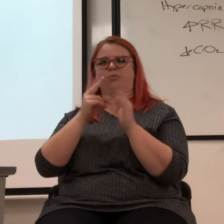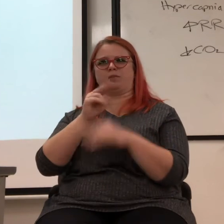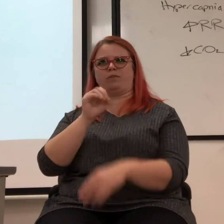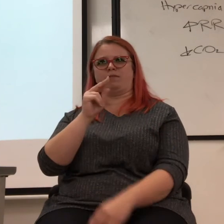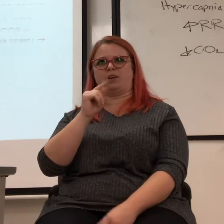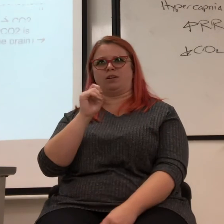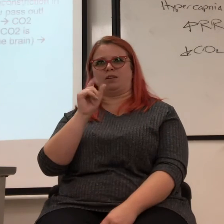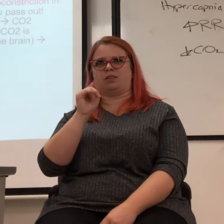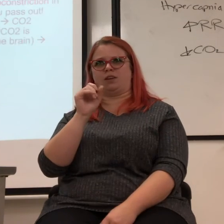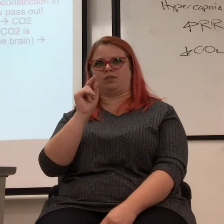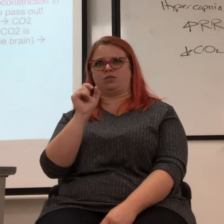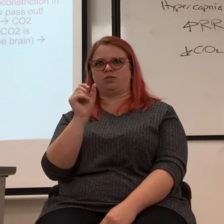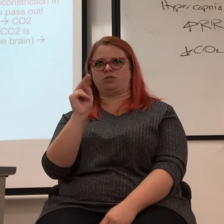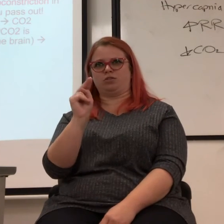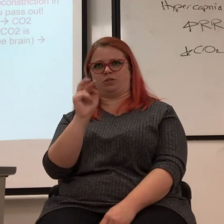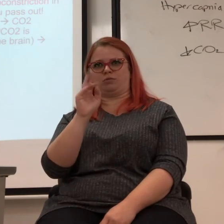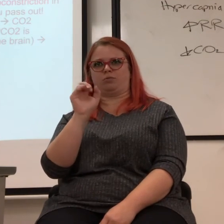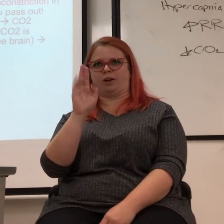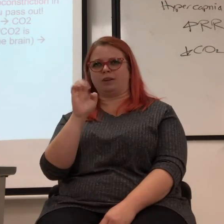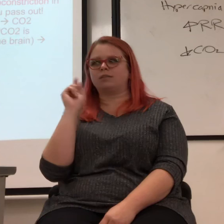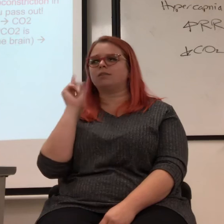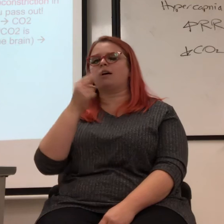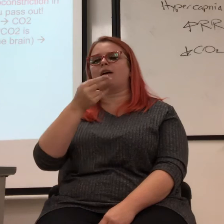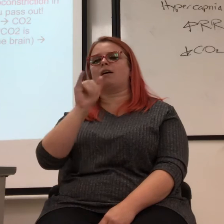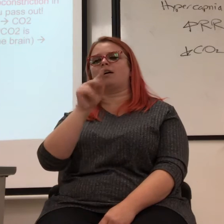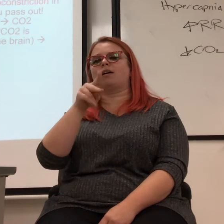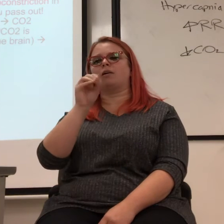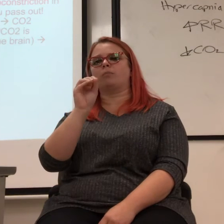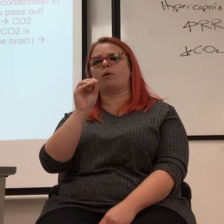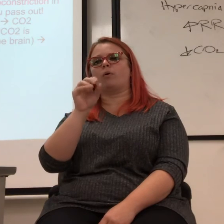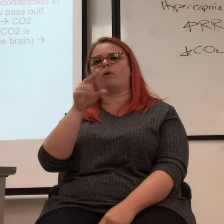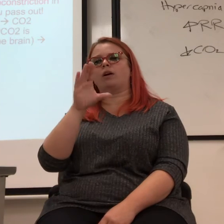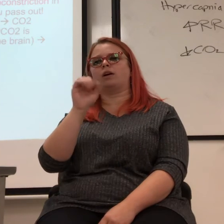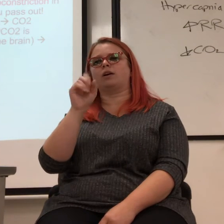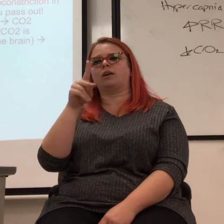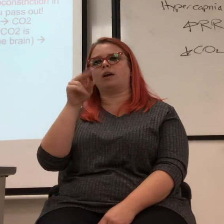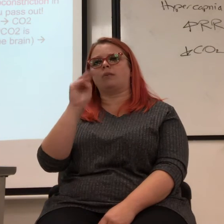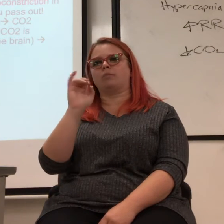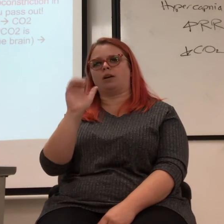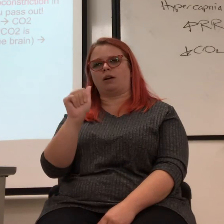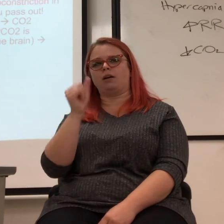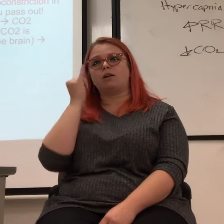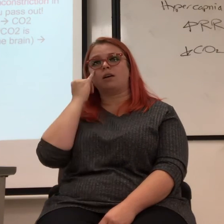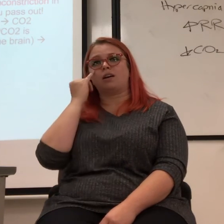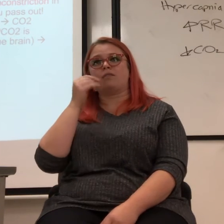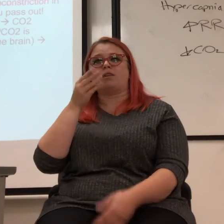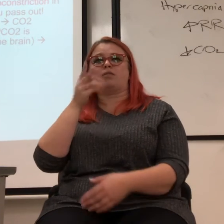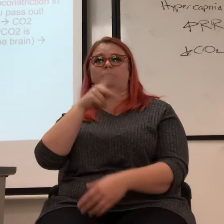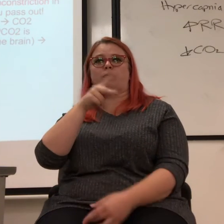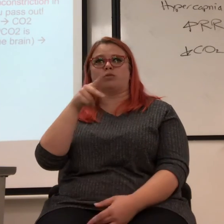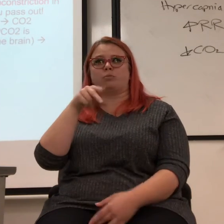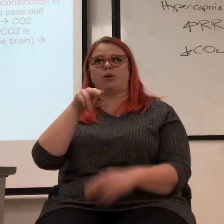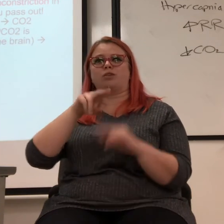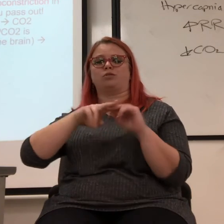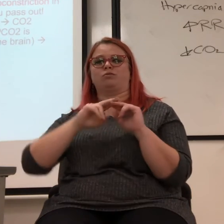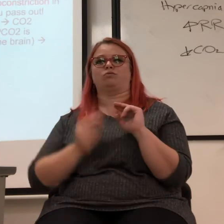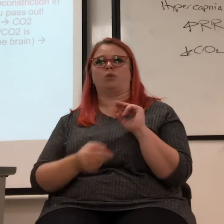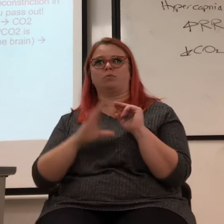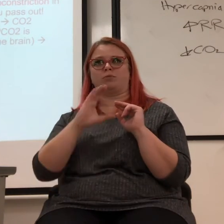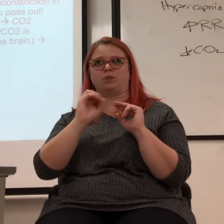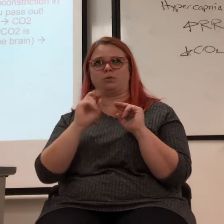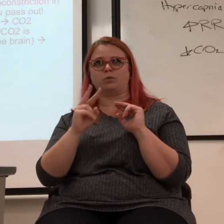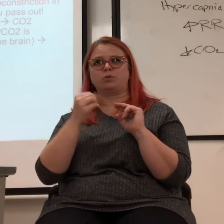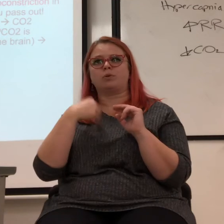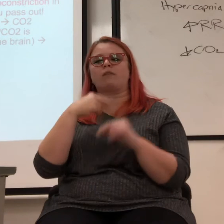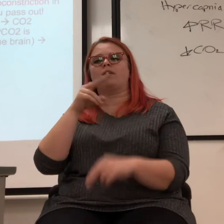the hypocapnia. If you drop partial pressure of CO2, you get basal constriction in the